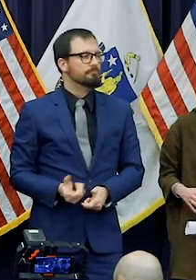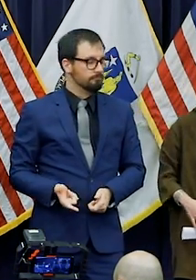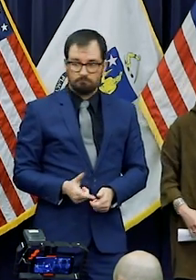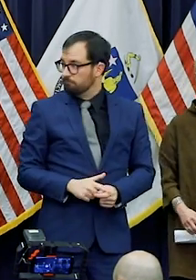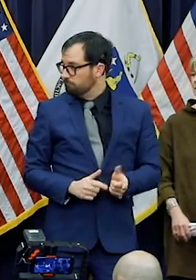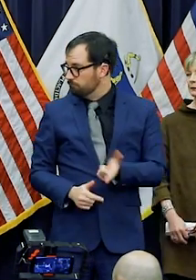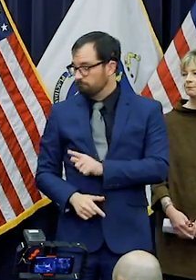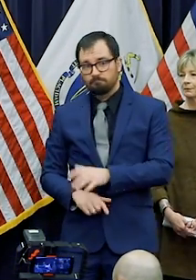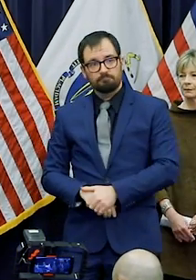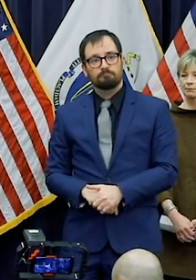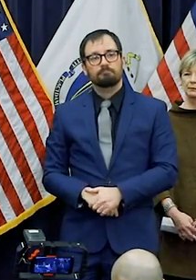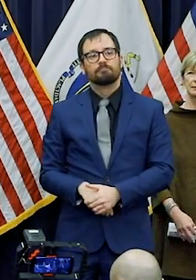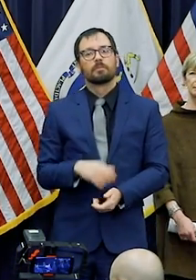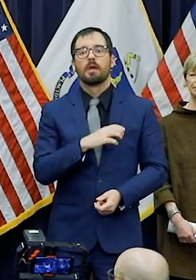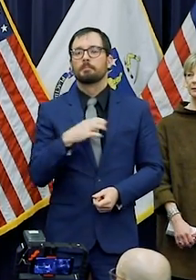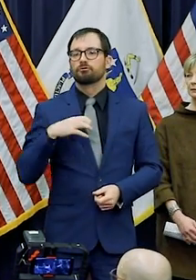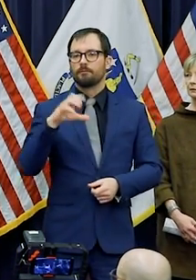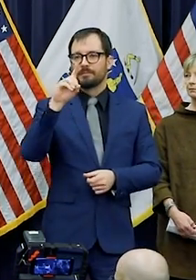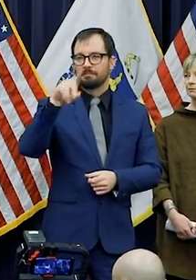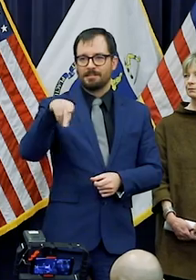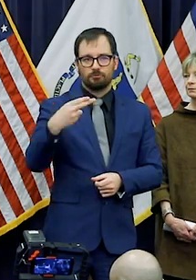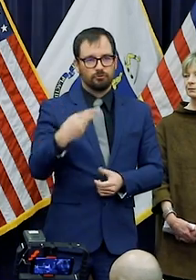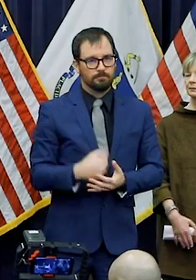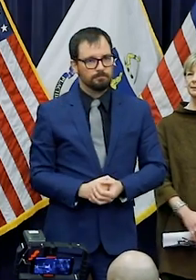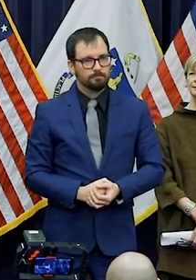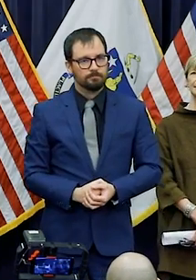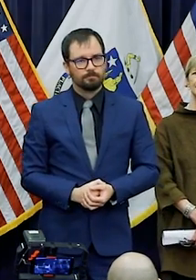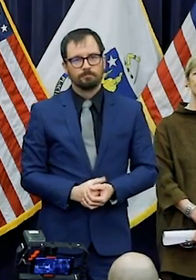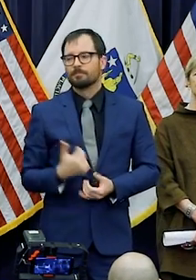Thank you so much, Secretary. Good afternoon, everybody.